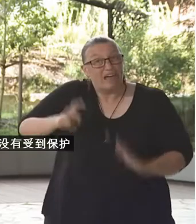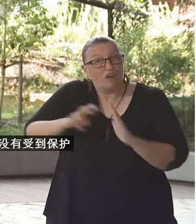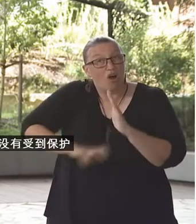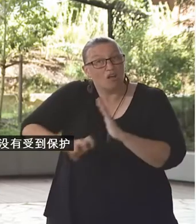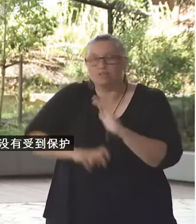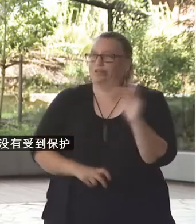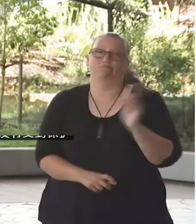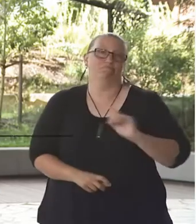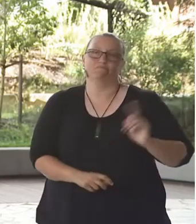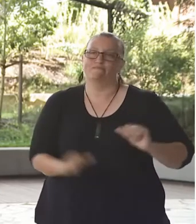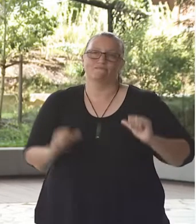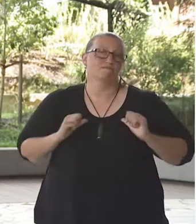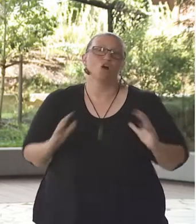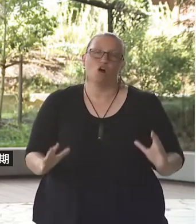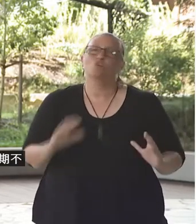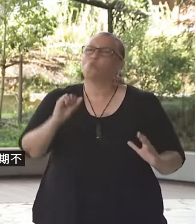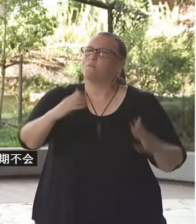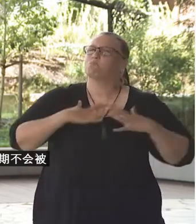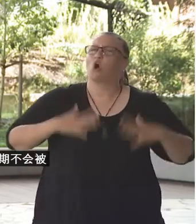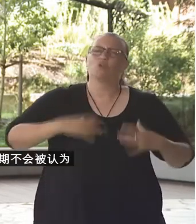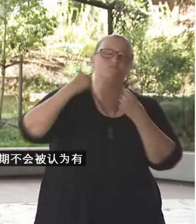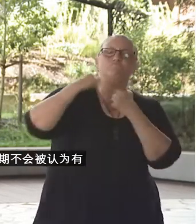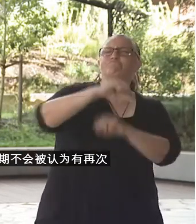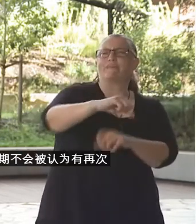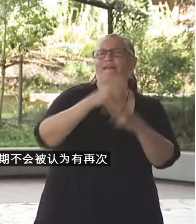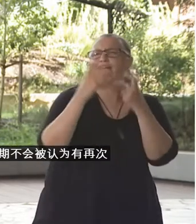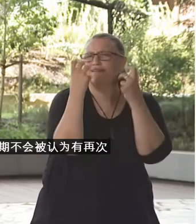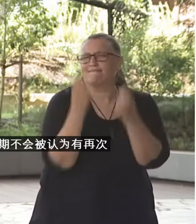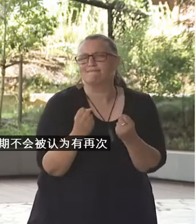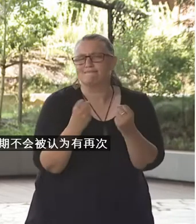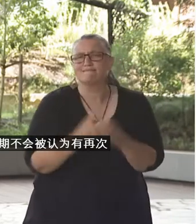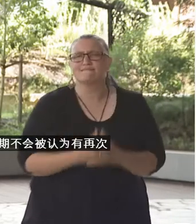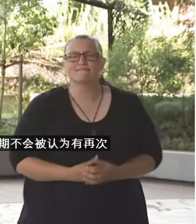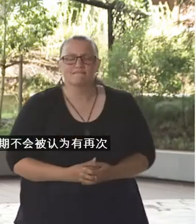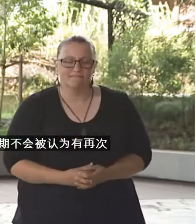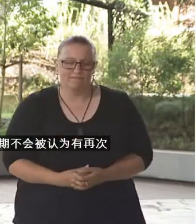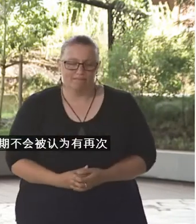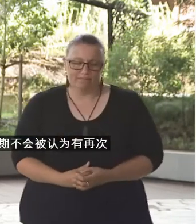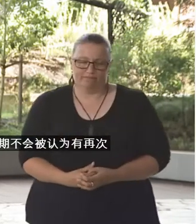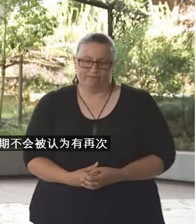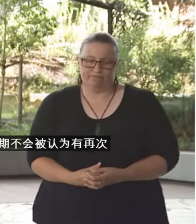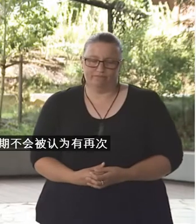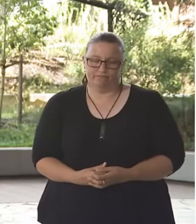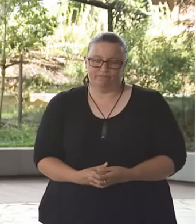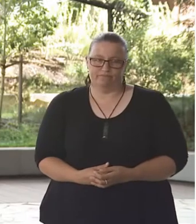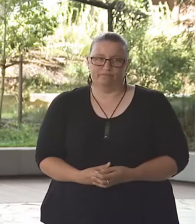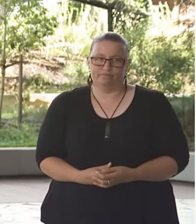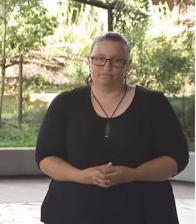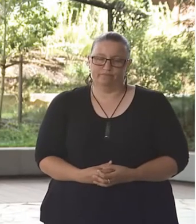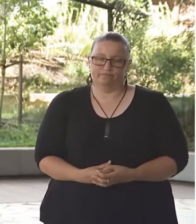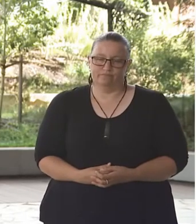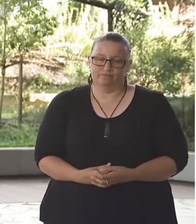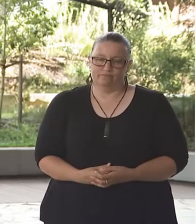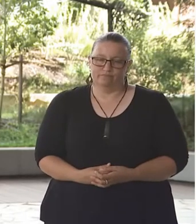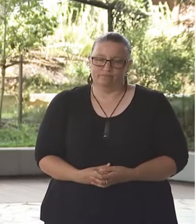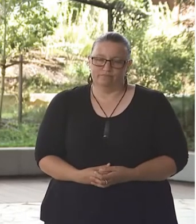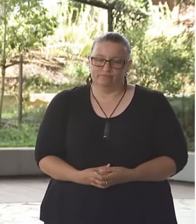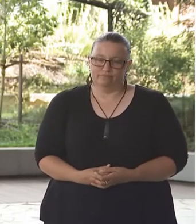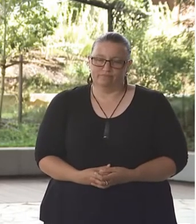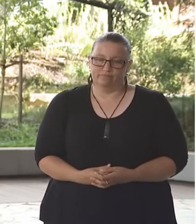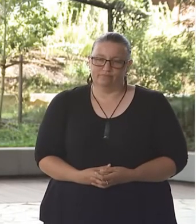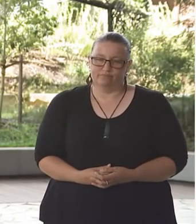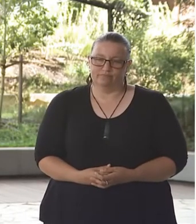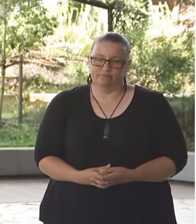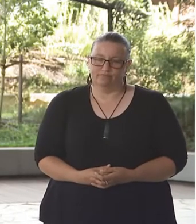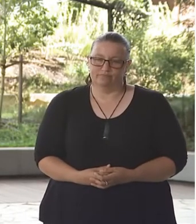considered pragmatically not to be considered at risk of reinfection for that period. So